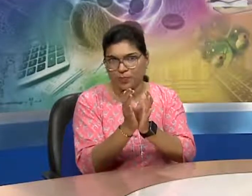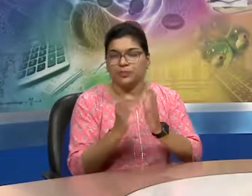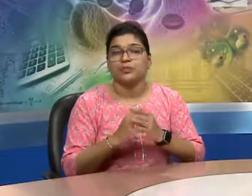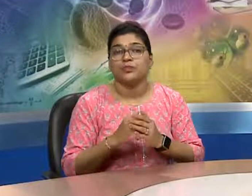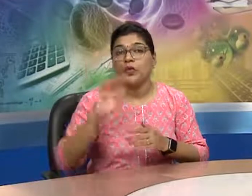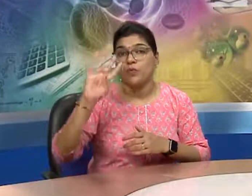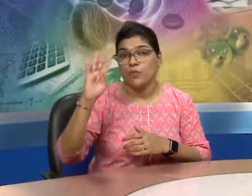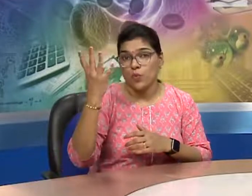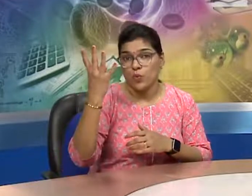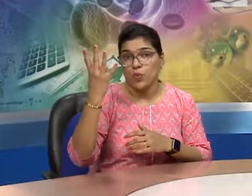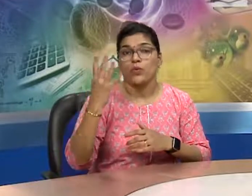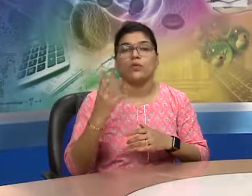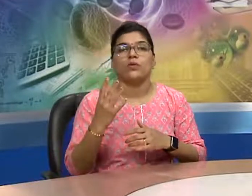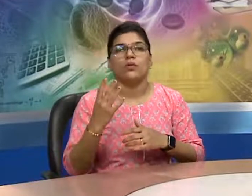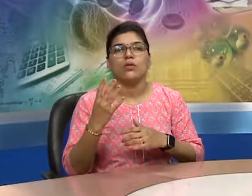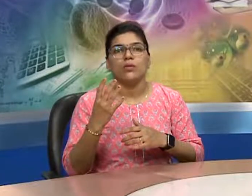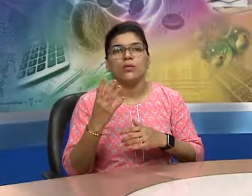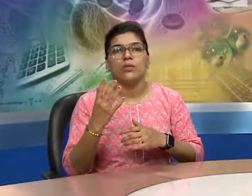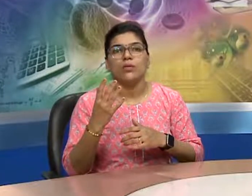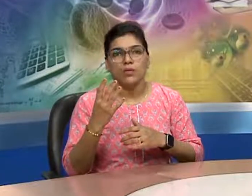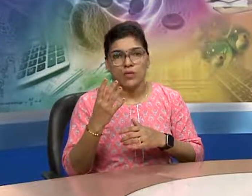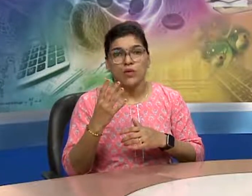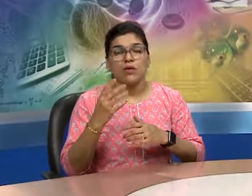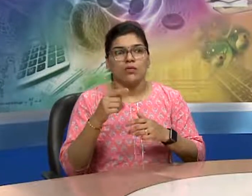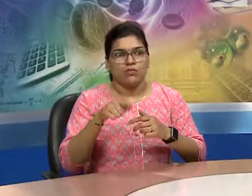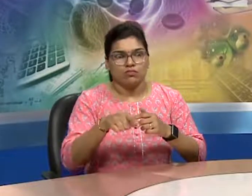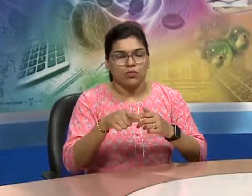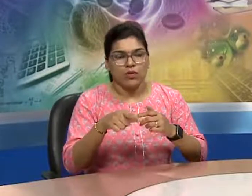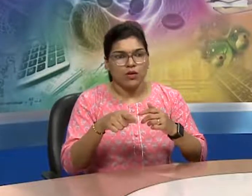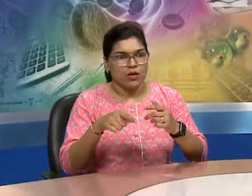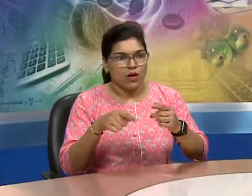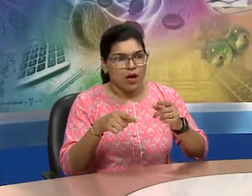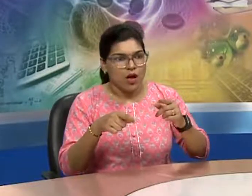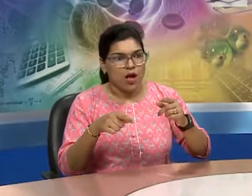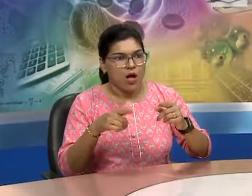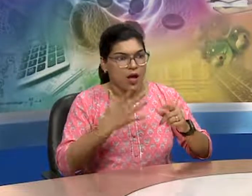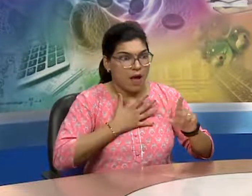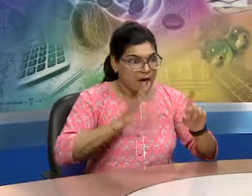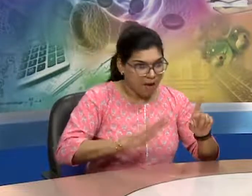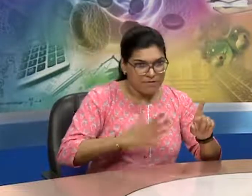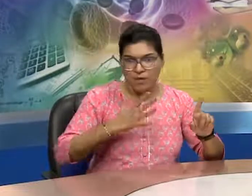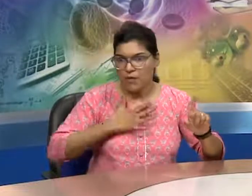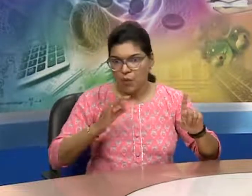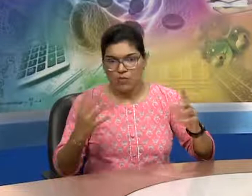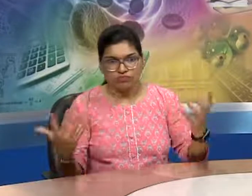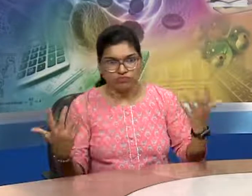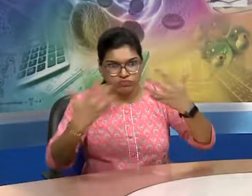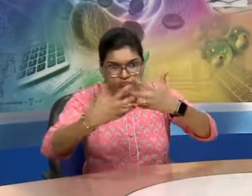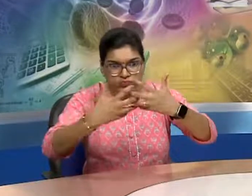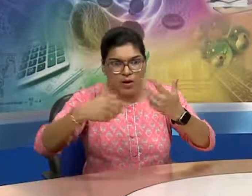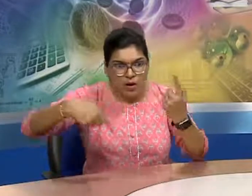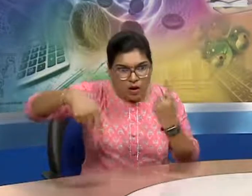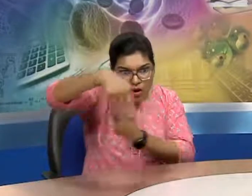level, which is known as community. Fourth level is